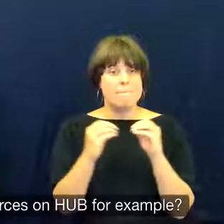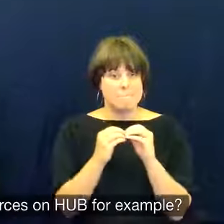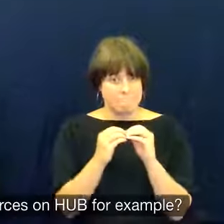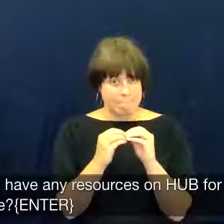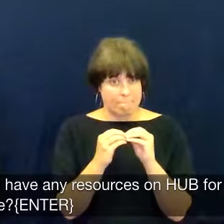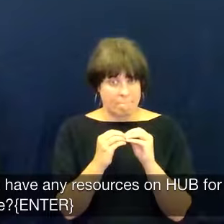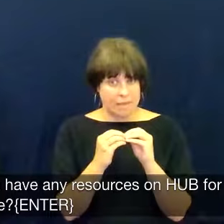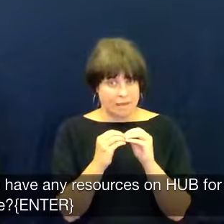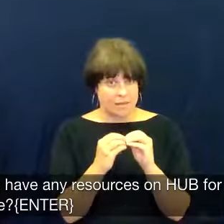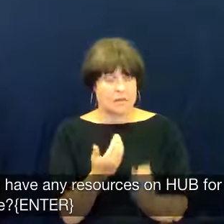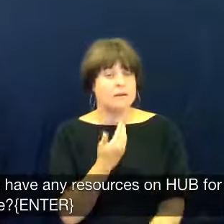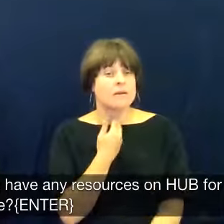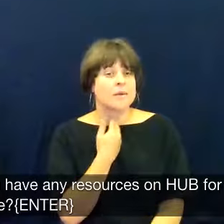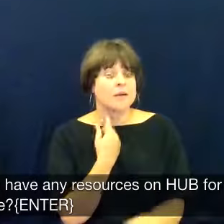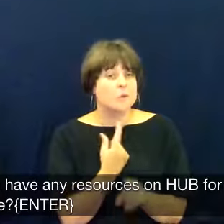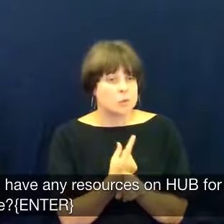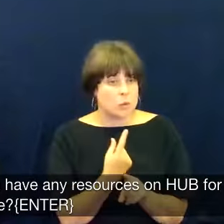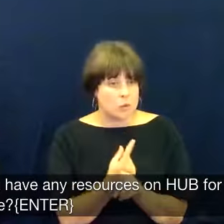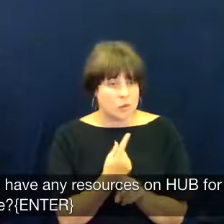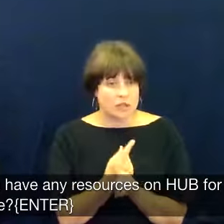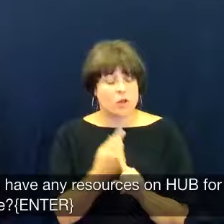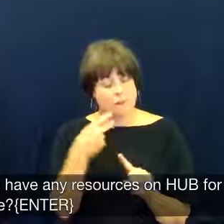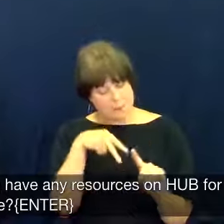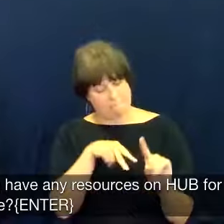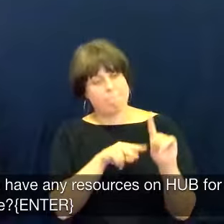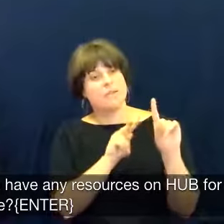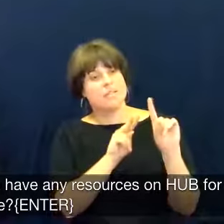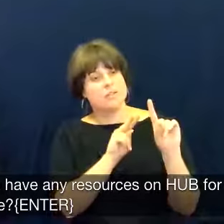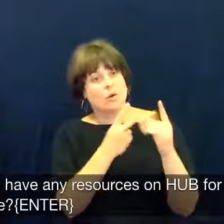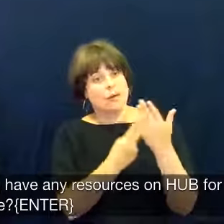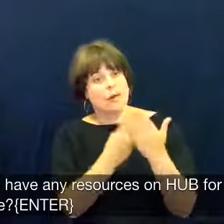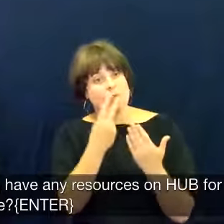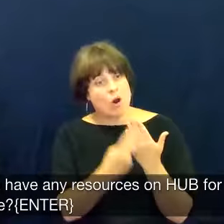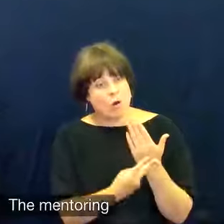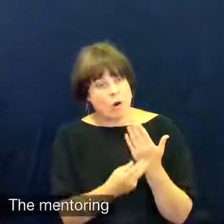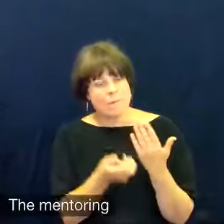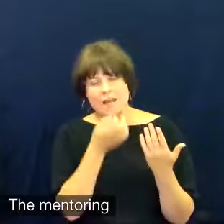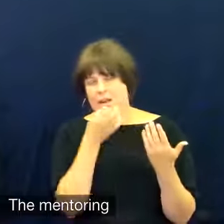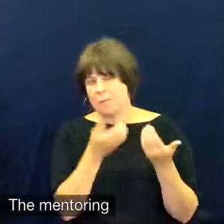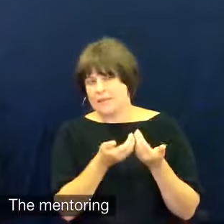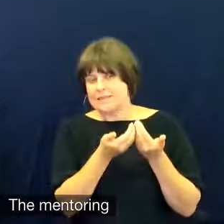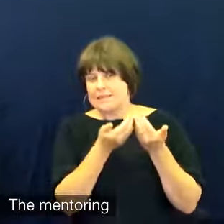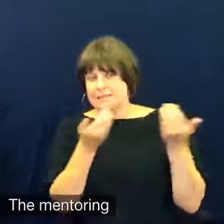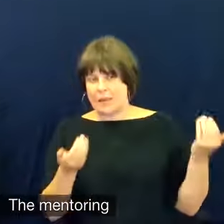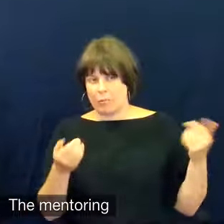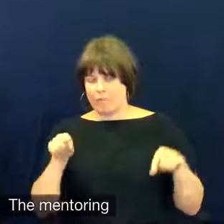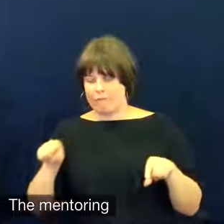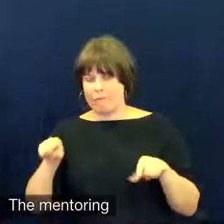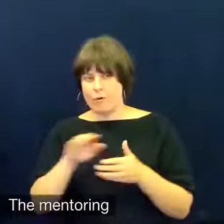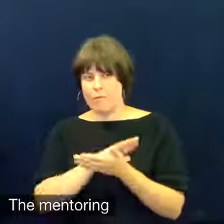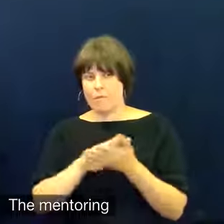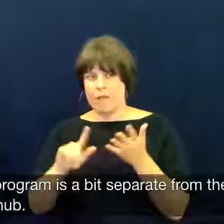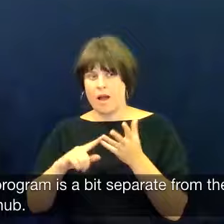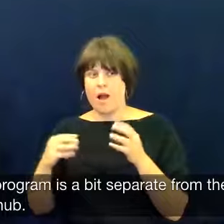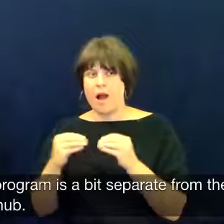It's Meredith speaking. So the mentoring program is a bit separate from the Hub. The